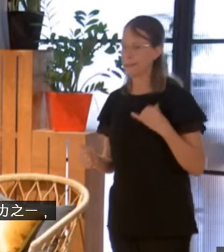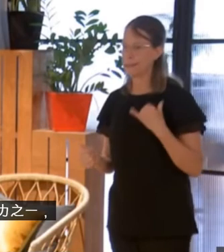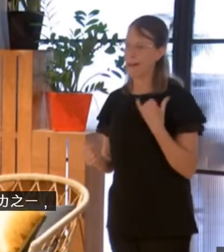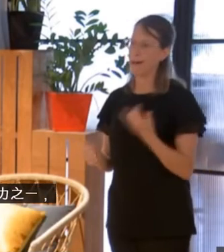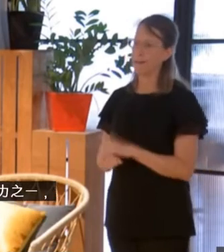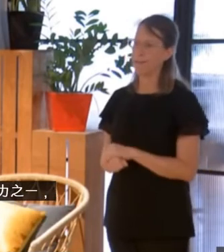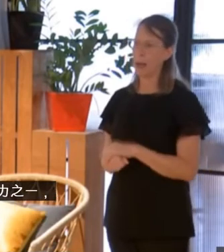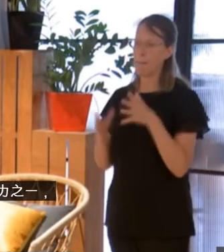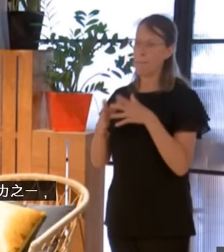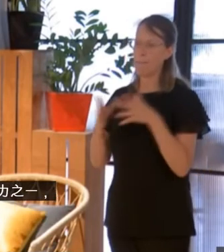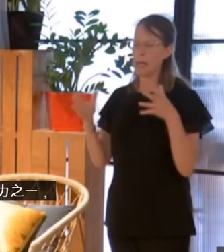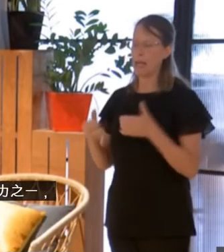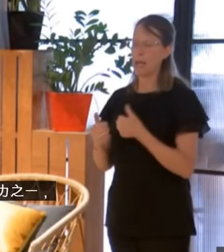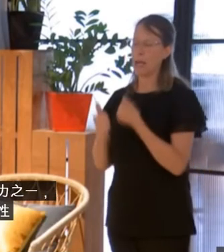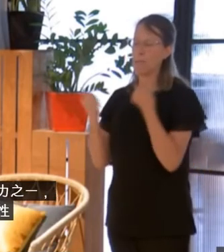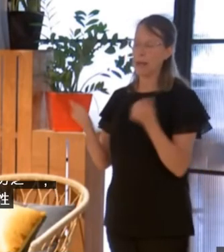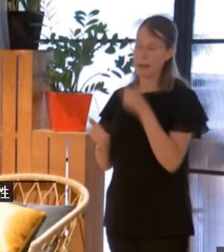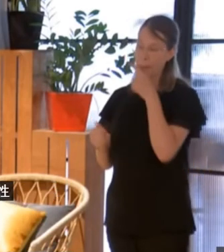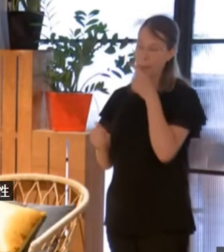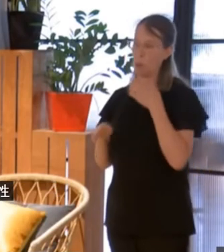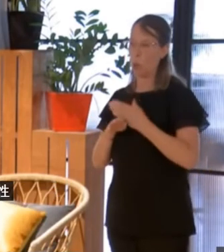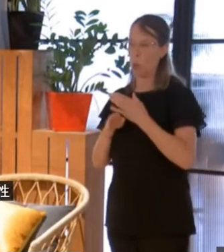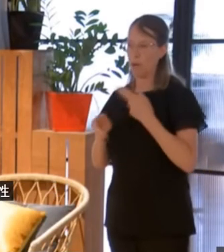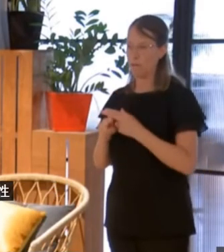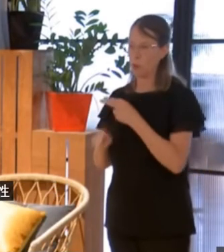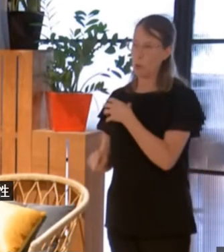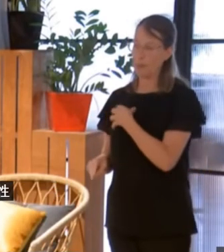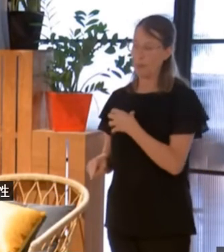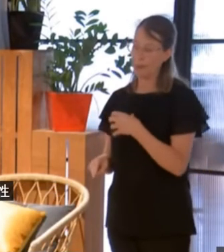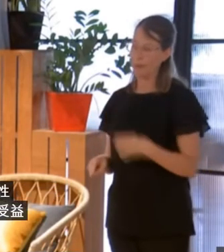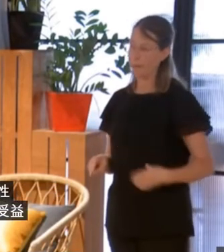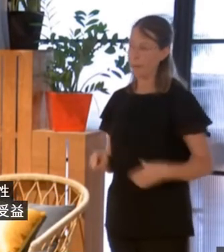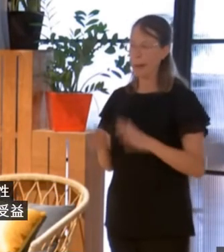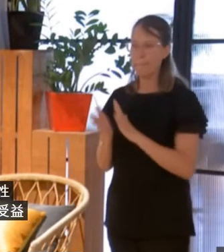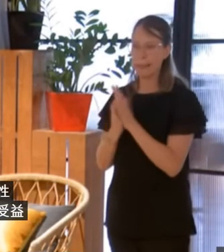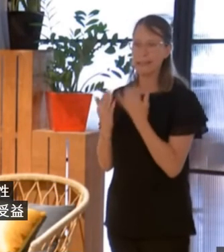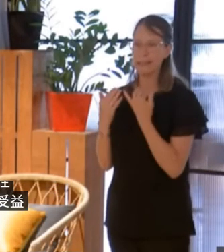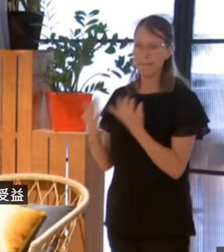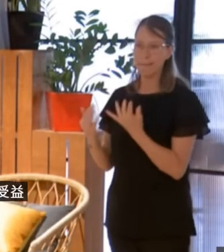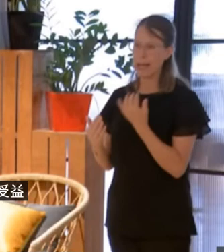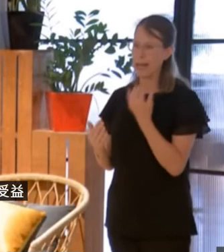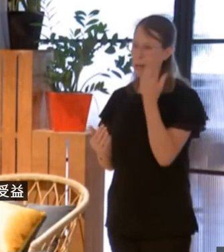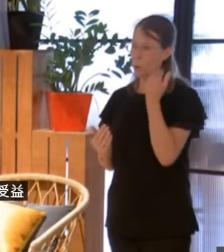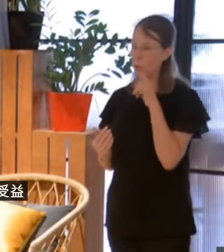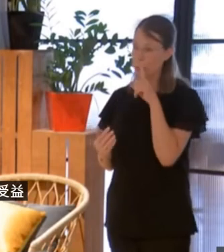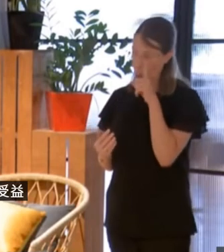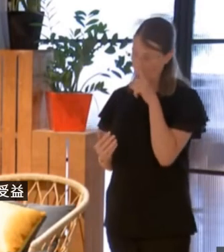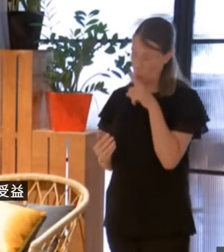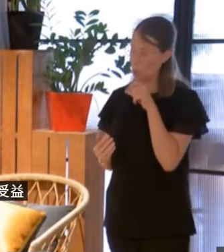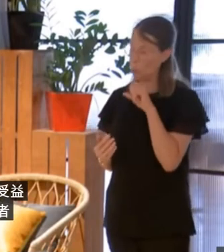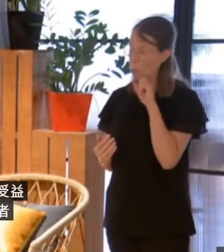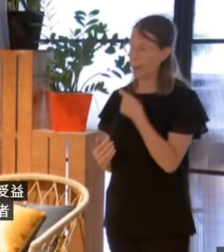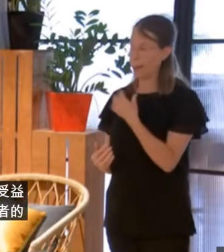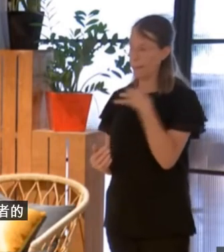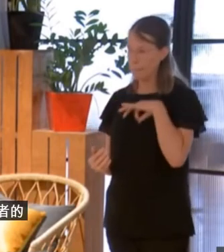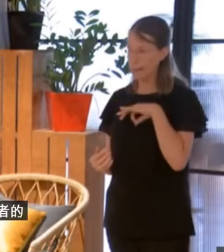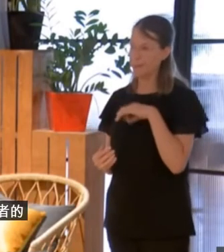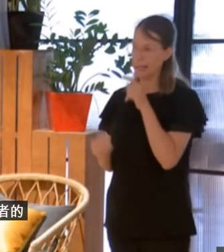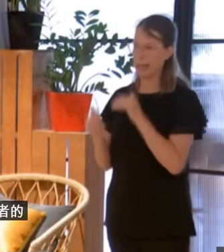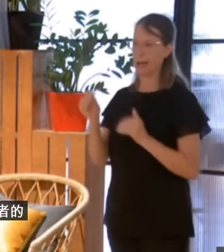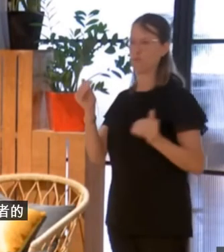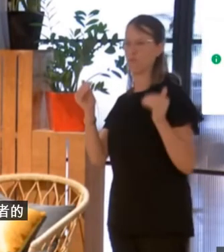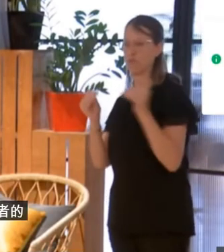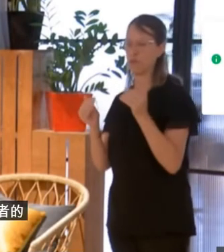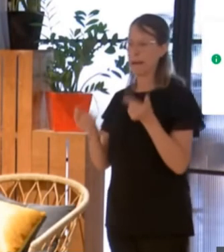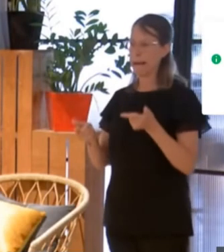workforces, and again, large numbers of women who will benefit from policies and processes that elevate women as leaders, women as